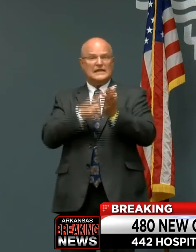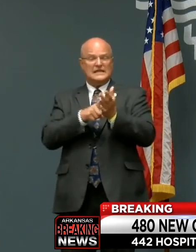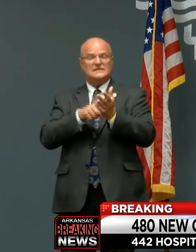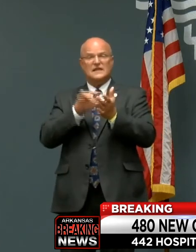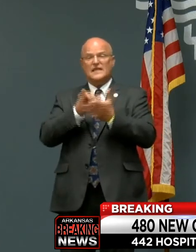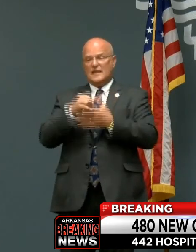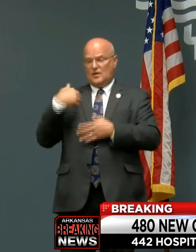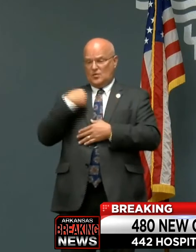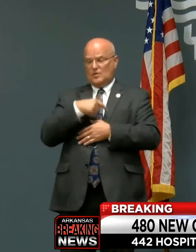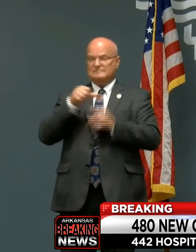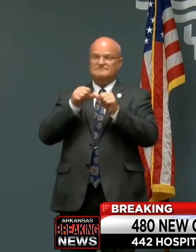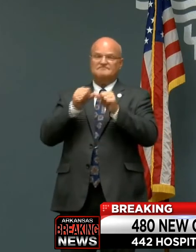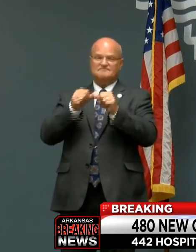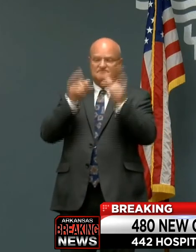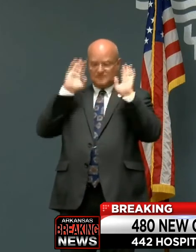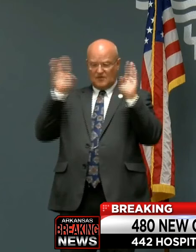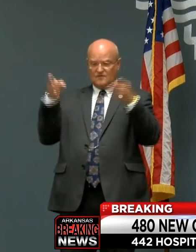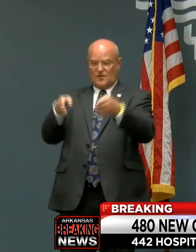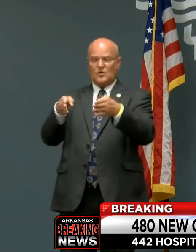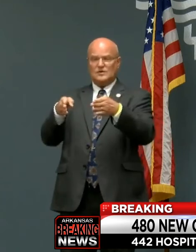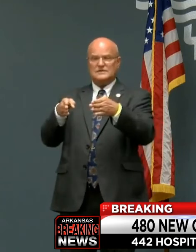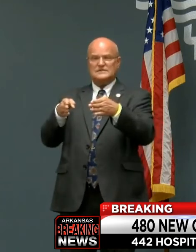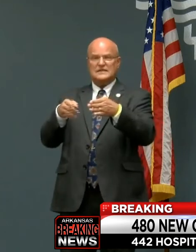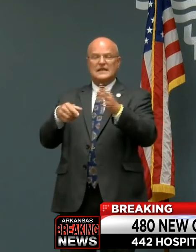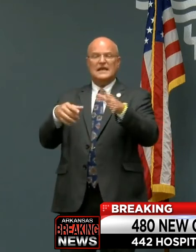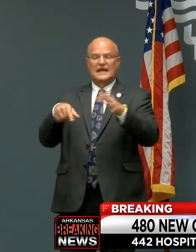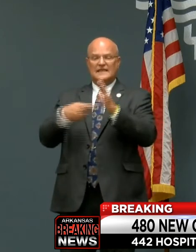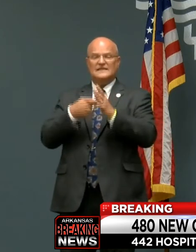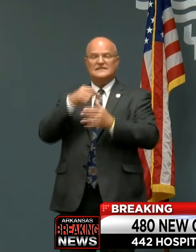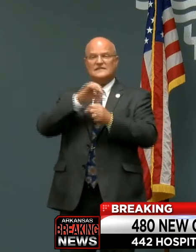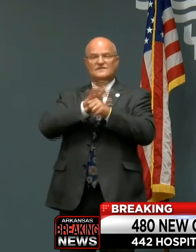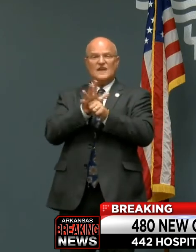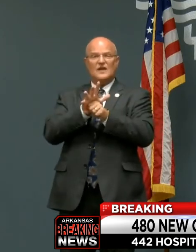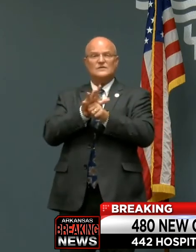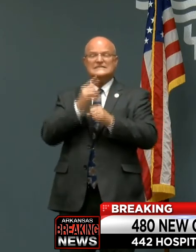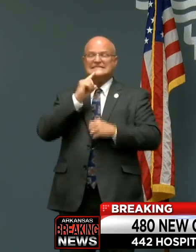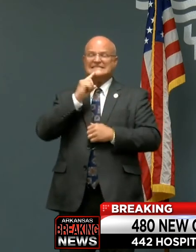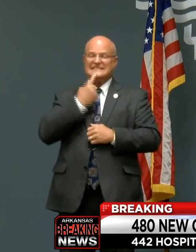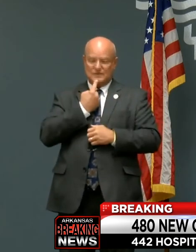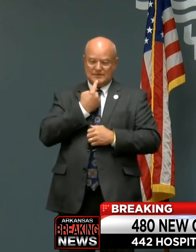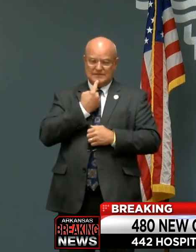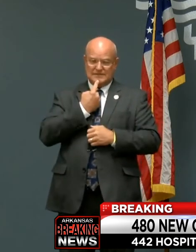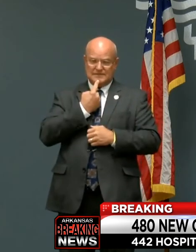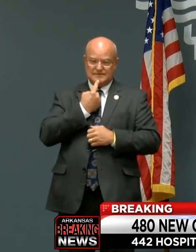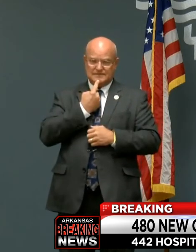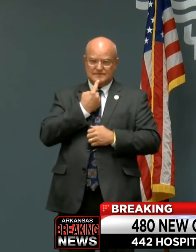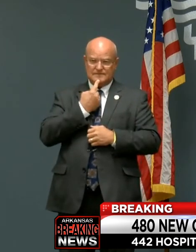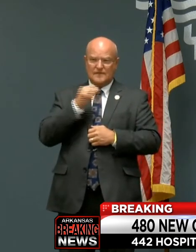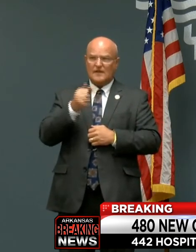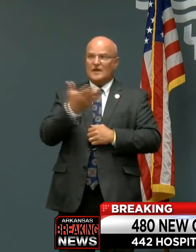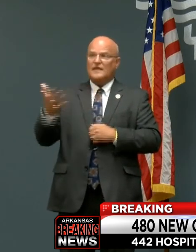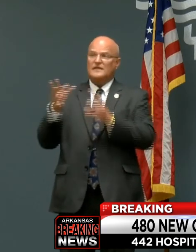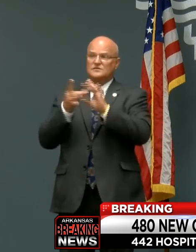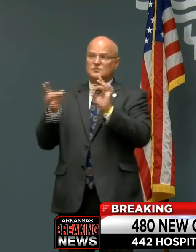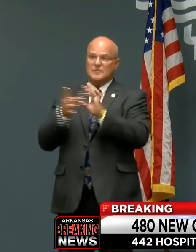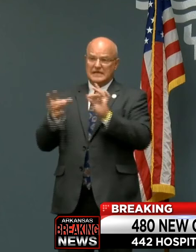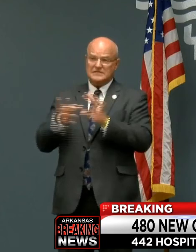that we need to continue to focus and take this virus seriously. In terms of the other things that you